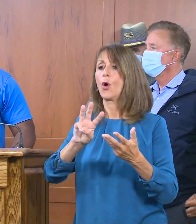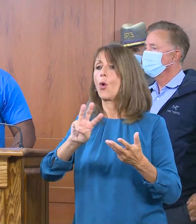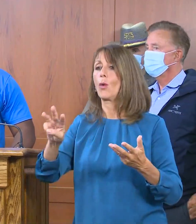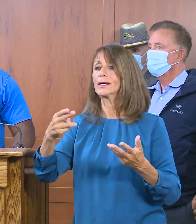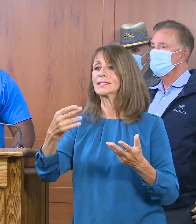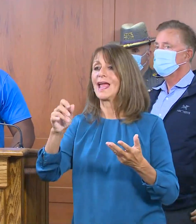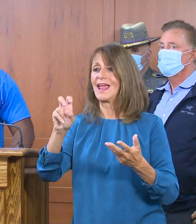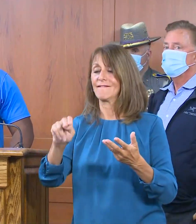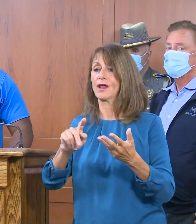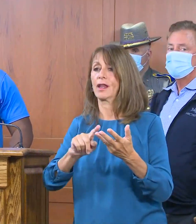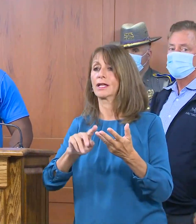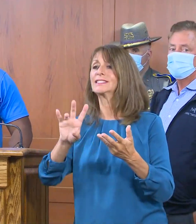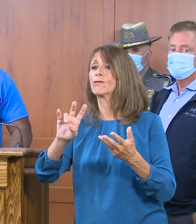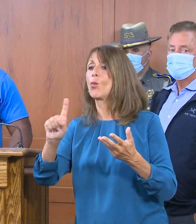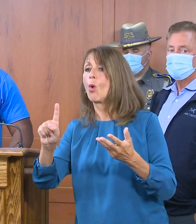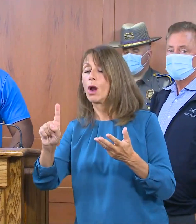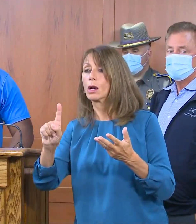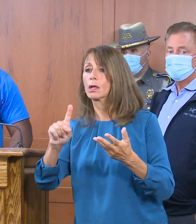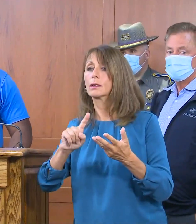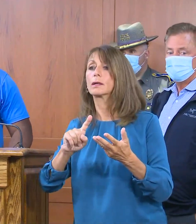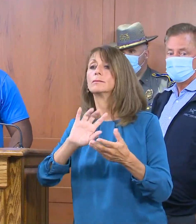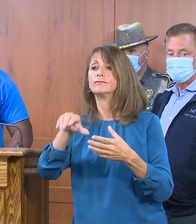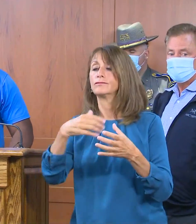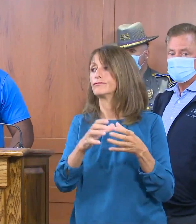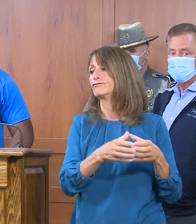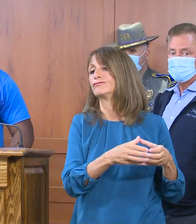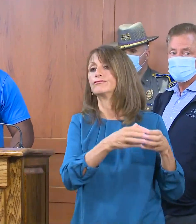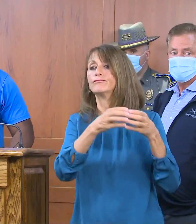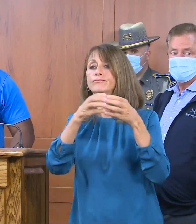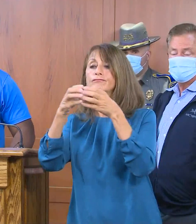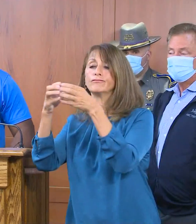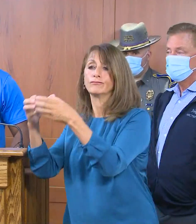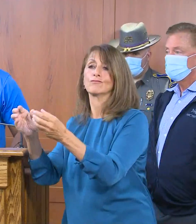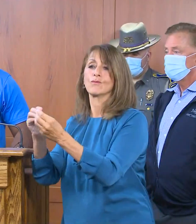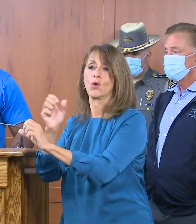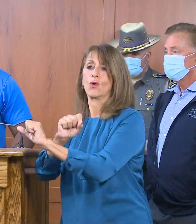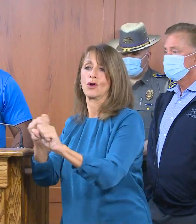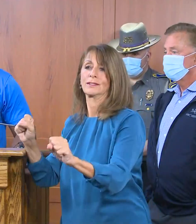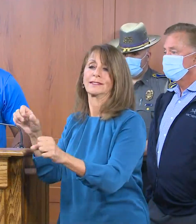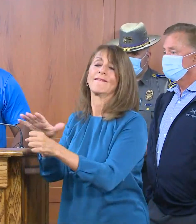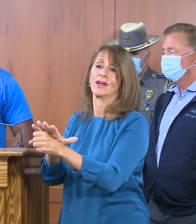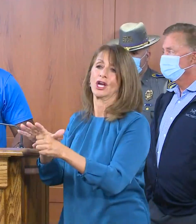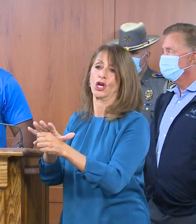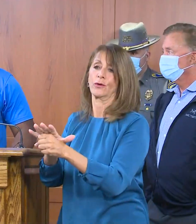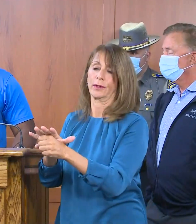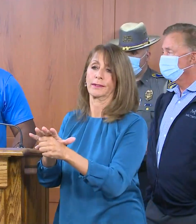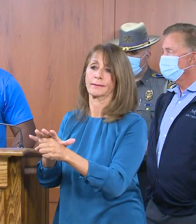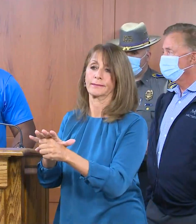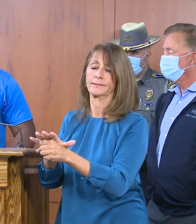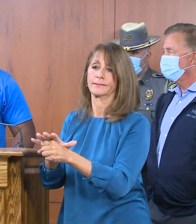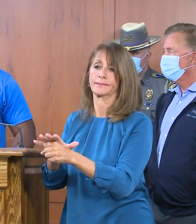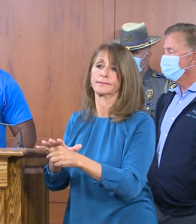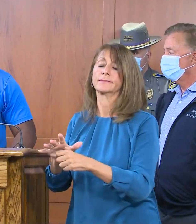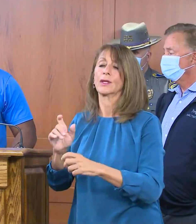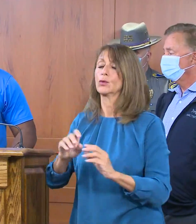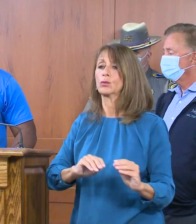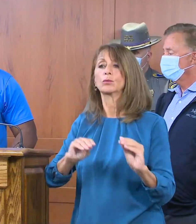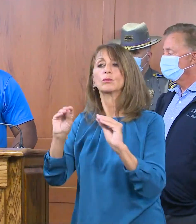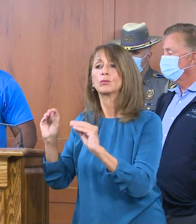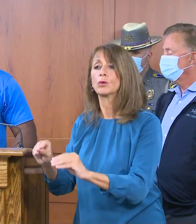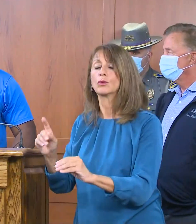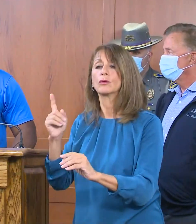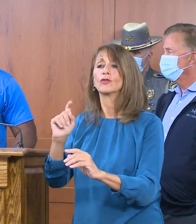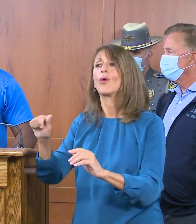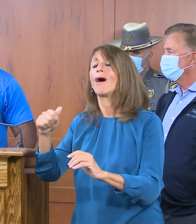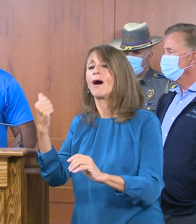Haven, which had a census of 71. As part of the plan, all of those individuals were temporarily moved to